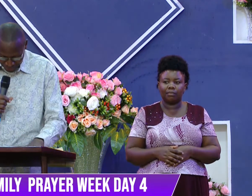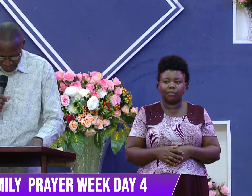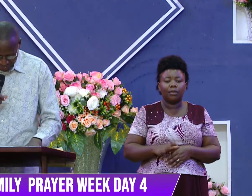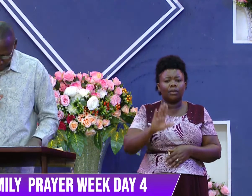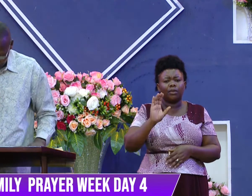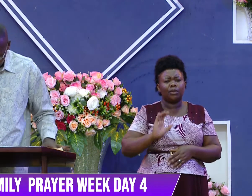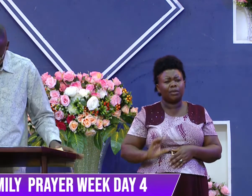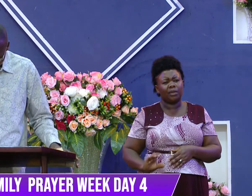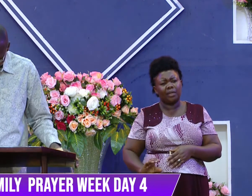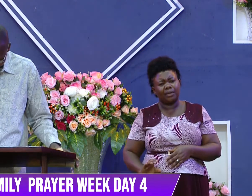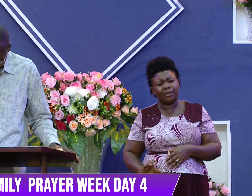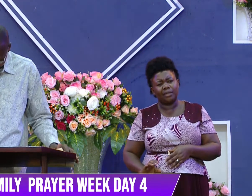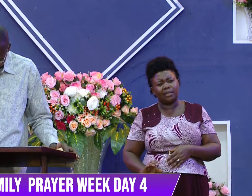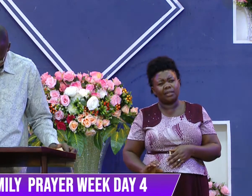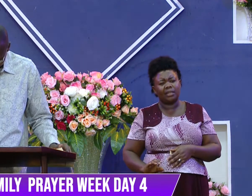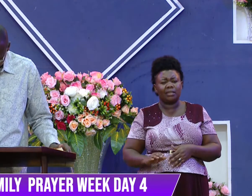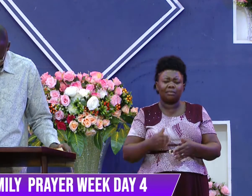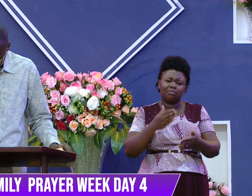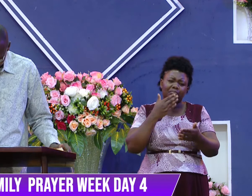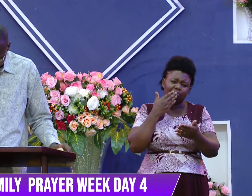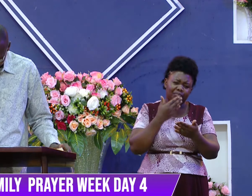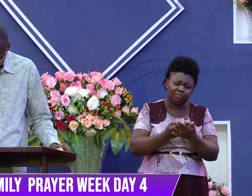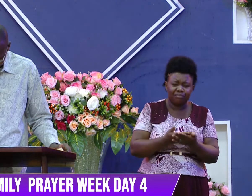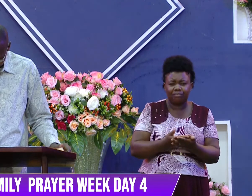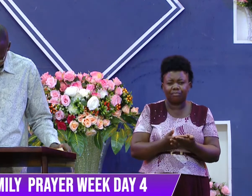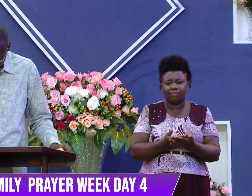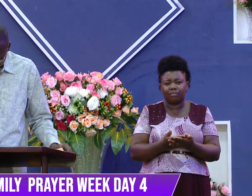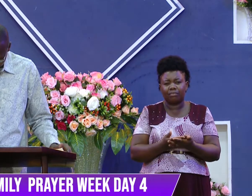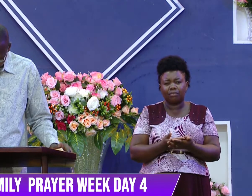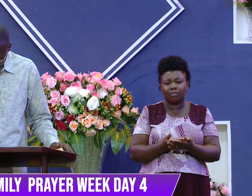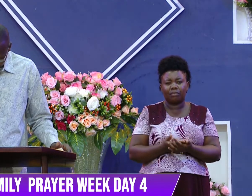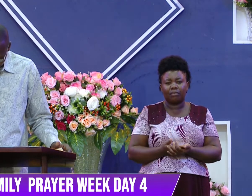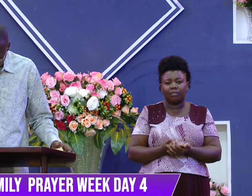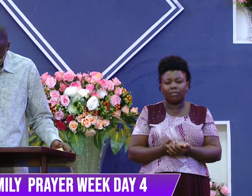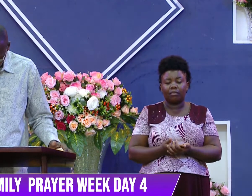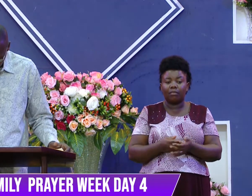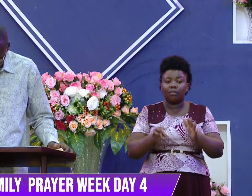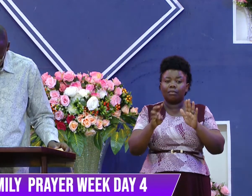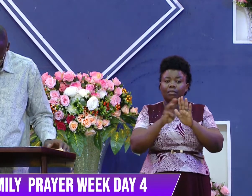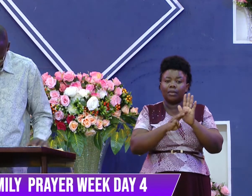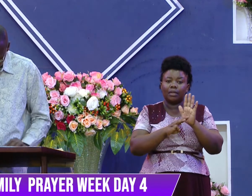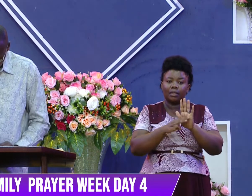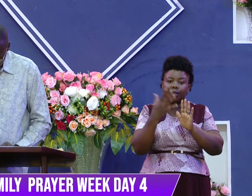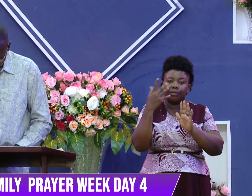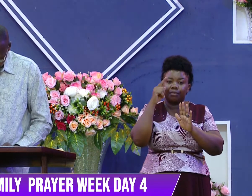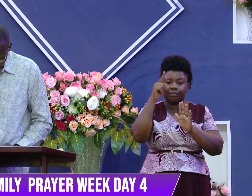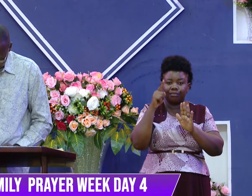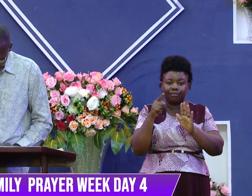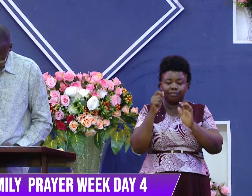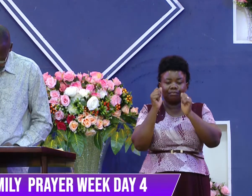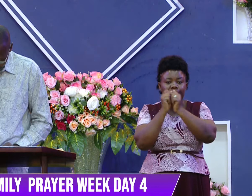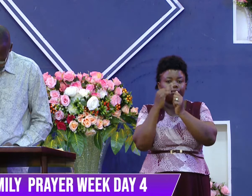Embalayo enoga. Is your character salted? Matayo esura eyokutano olunyole 13